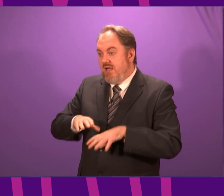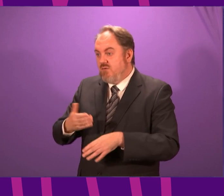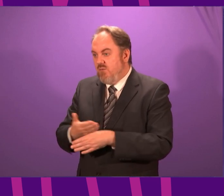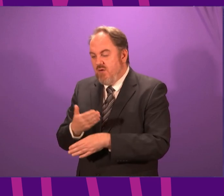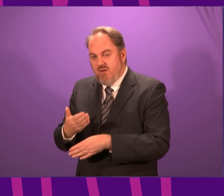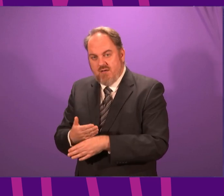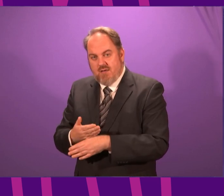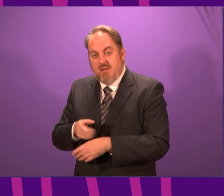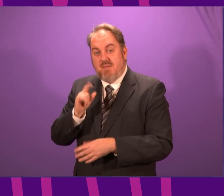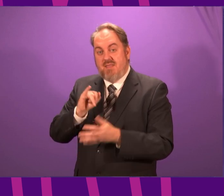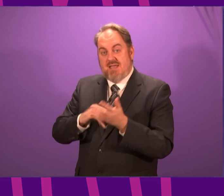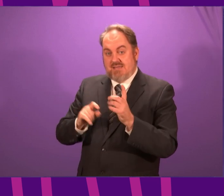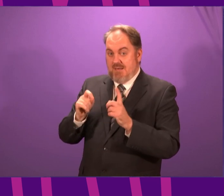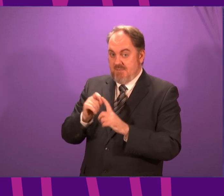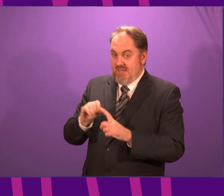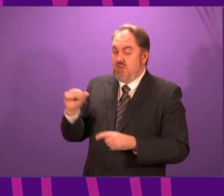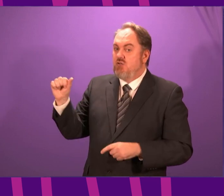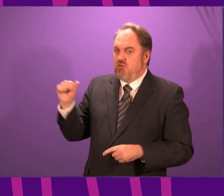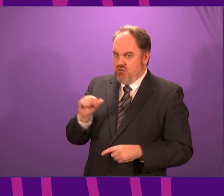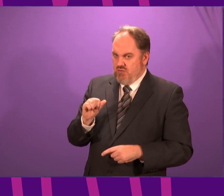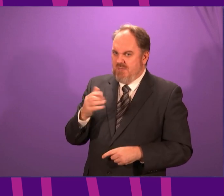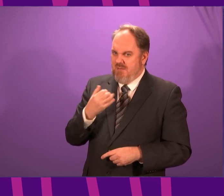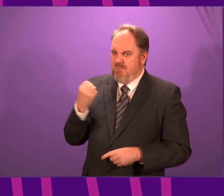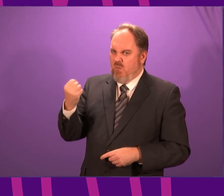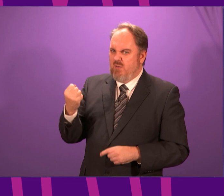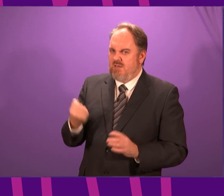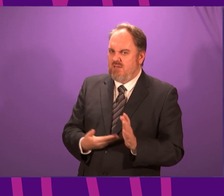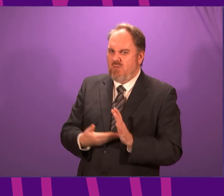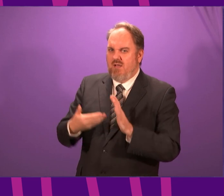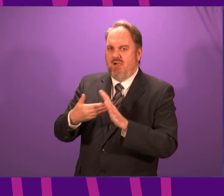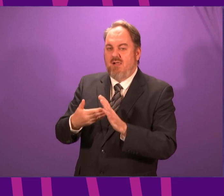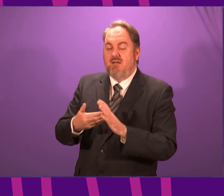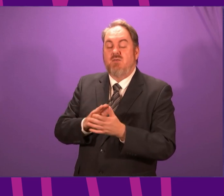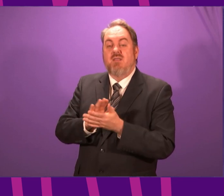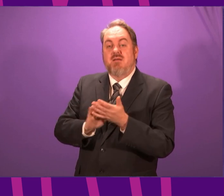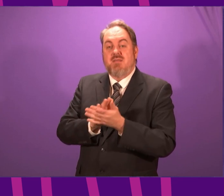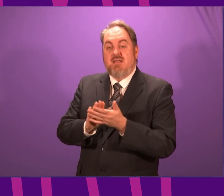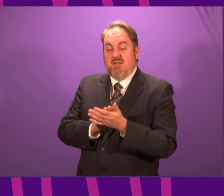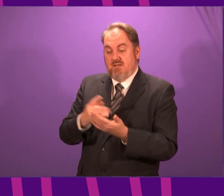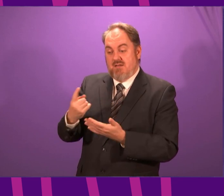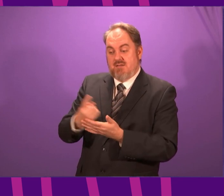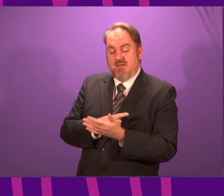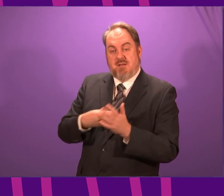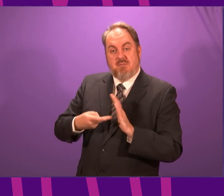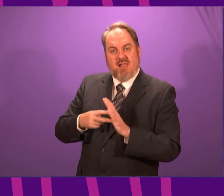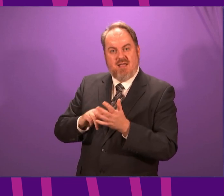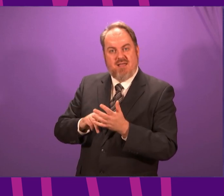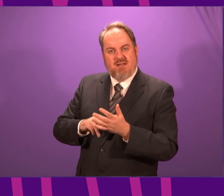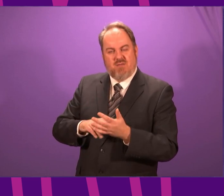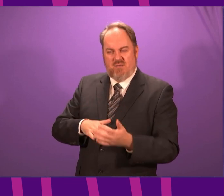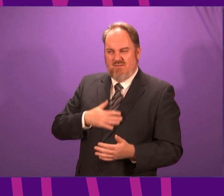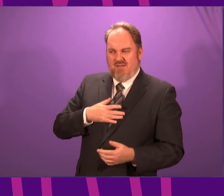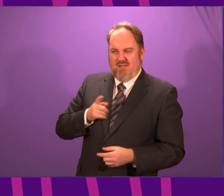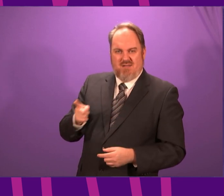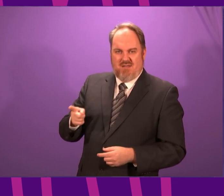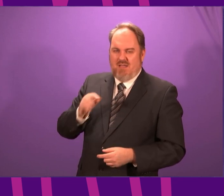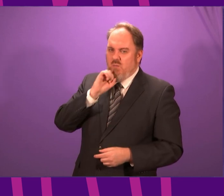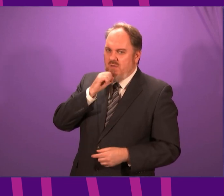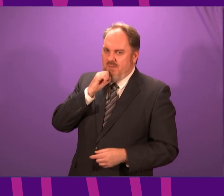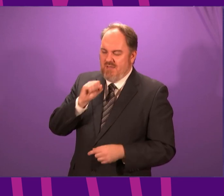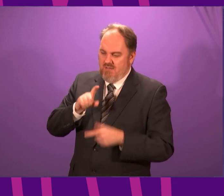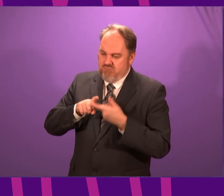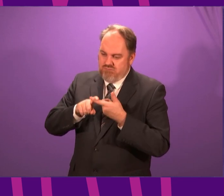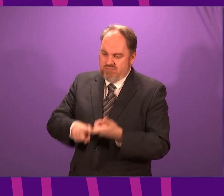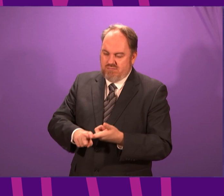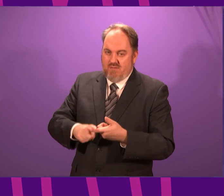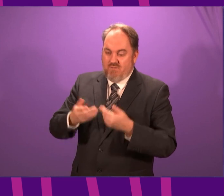government needs to be bolder too. This framework, presiding officer, feels like it's going to be with us for some time.